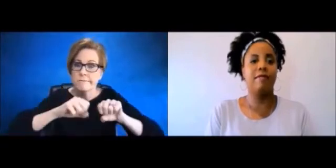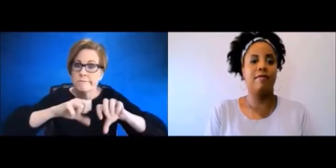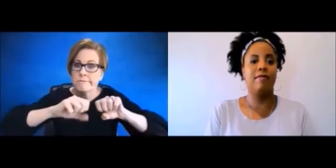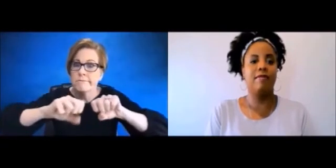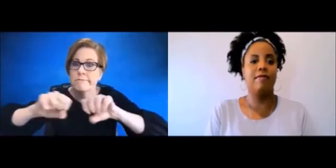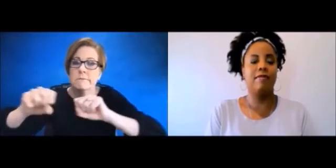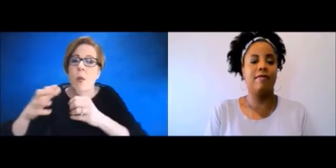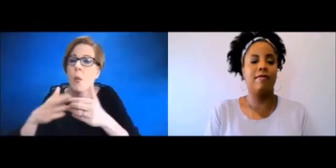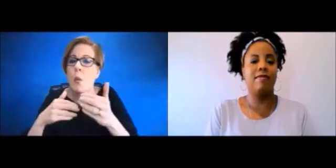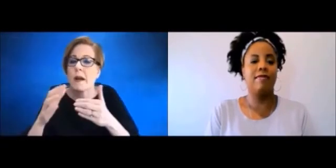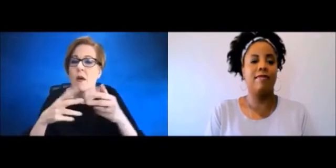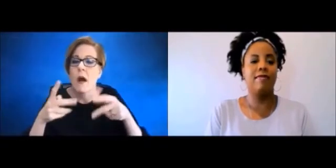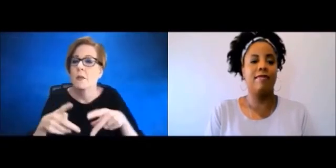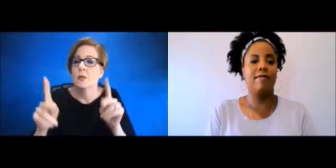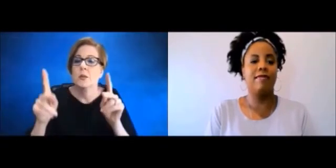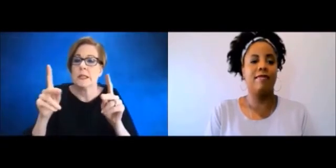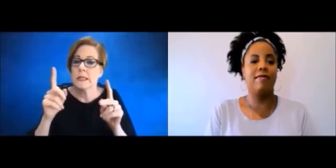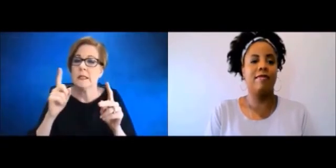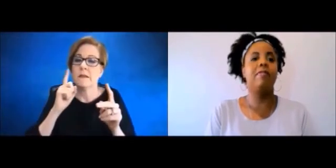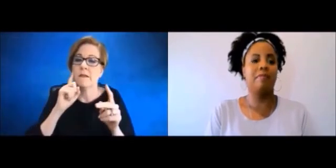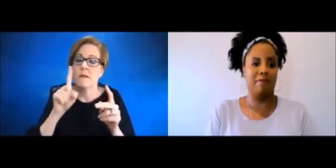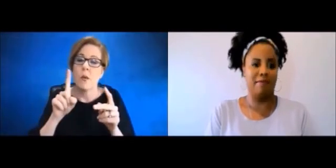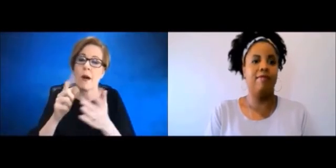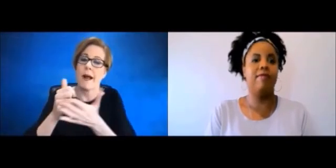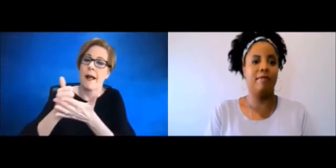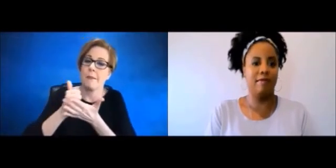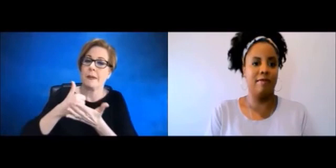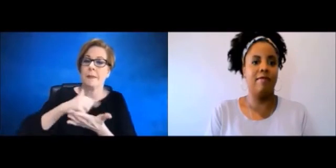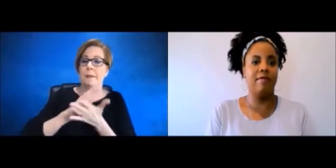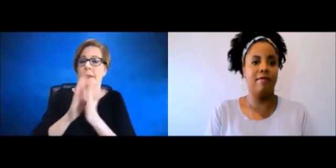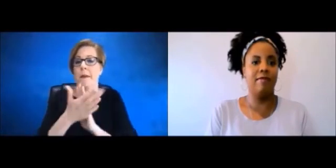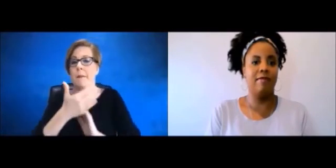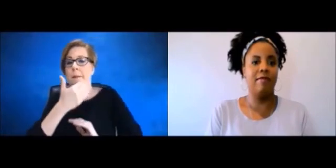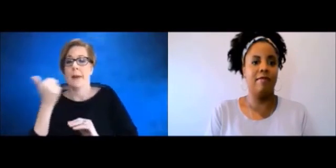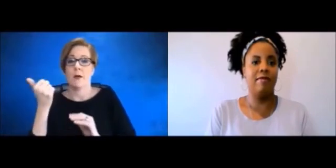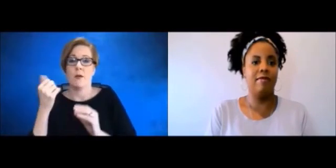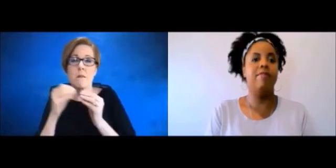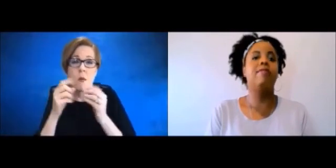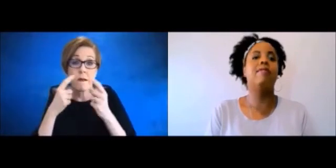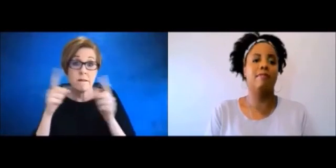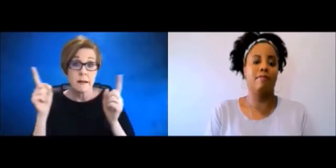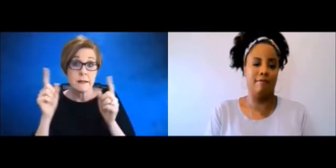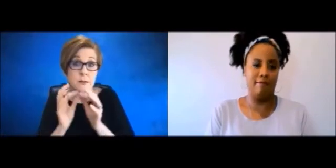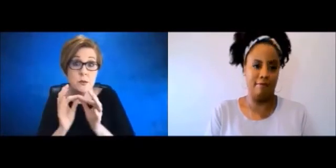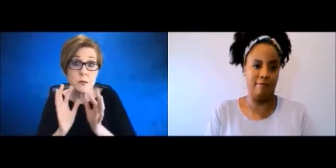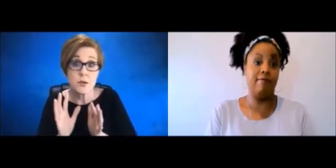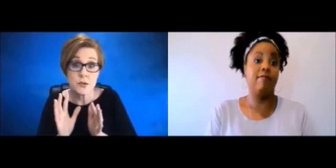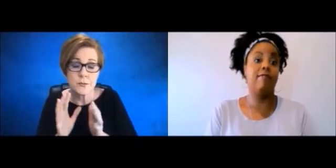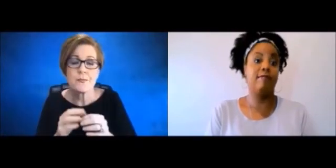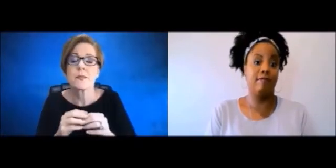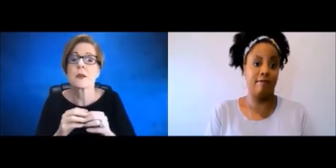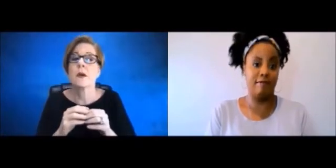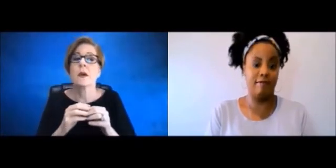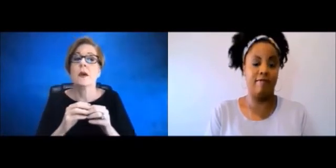So I've always sought opportunities to help me become more effective in my